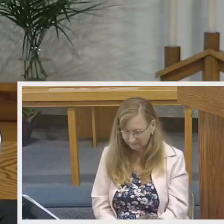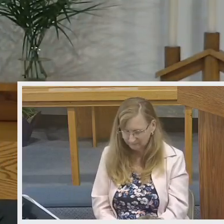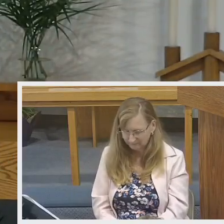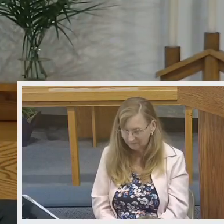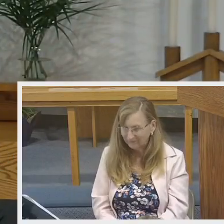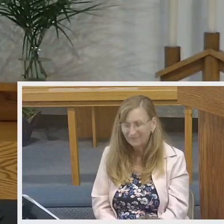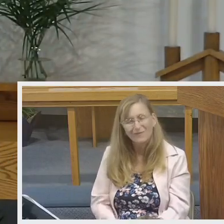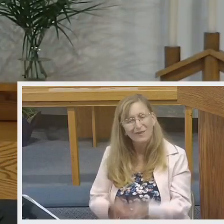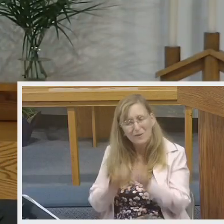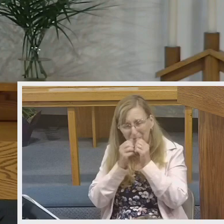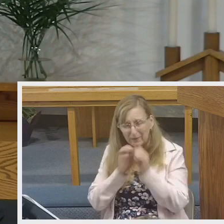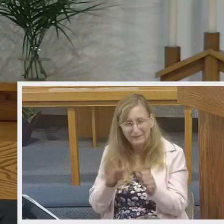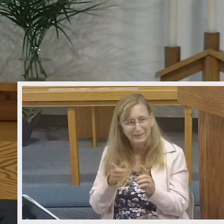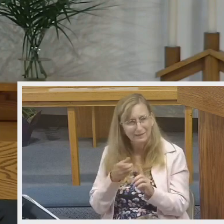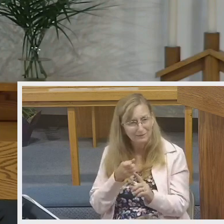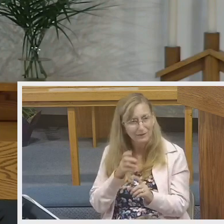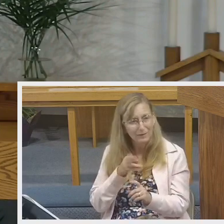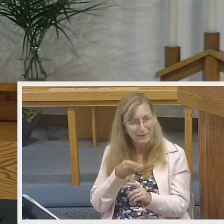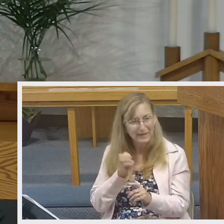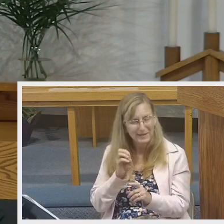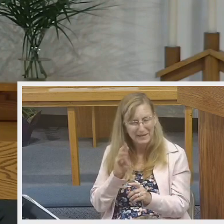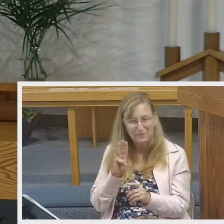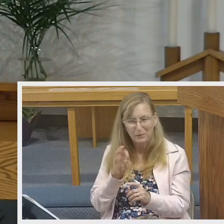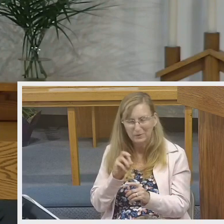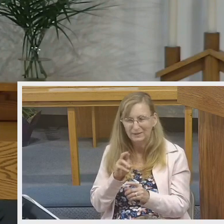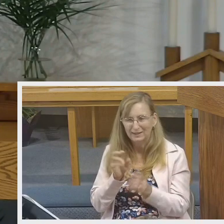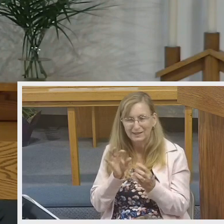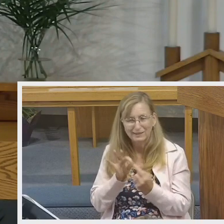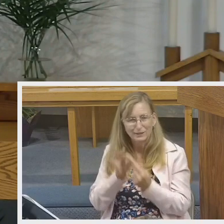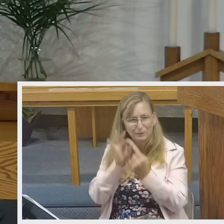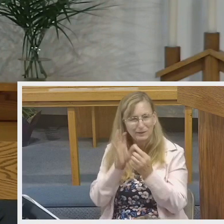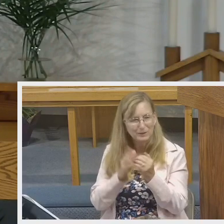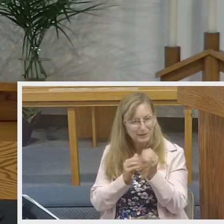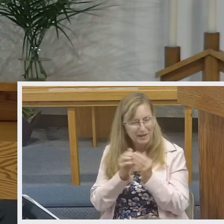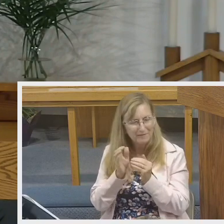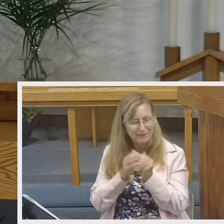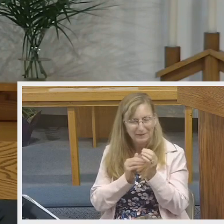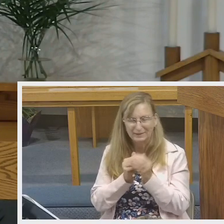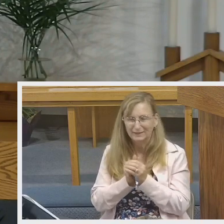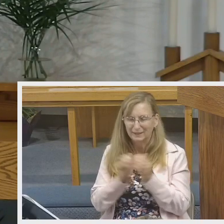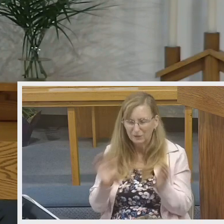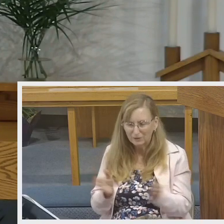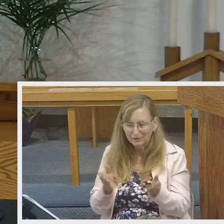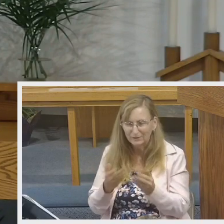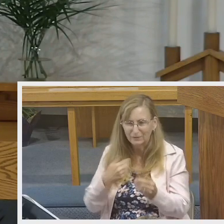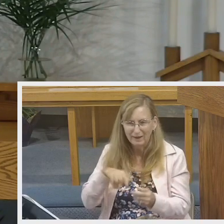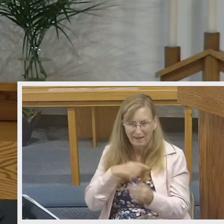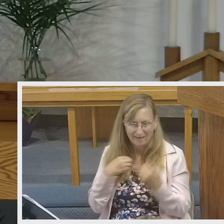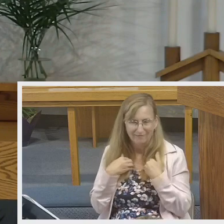The blessing comes from Hebrews. It talks about that special comfort and encouragement we have in the risen Savior.